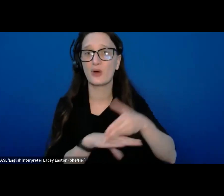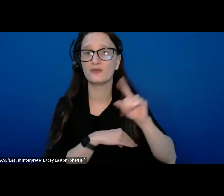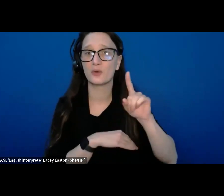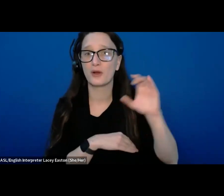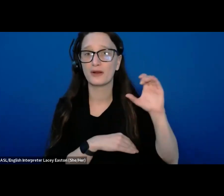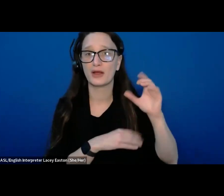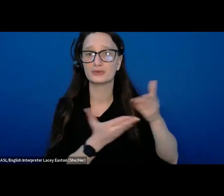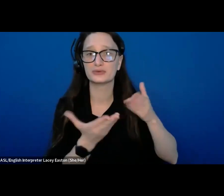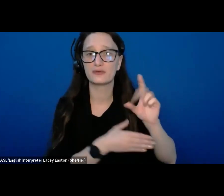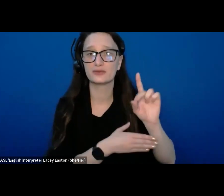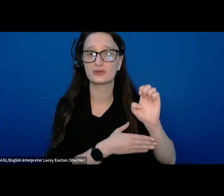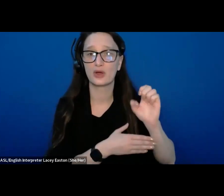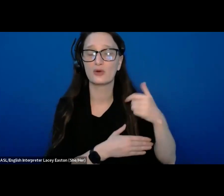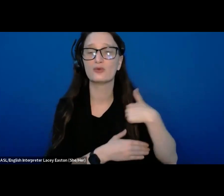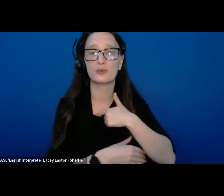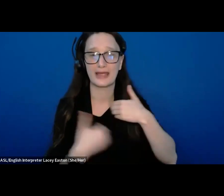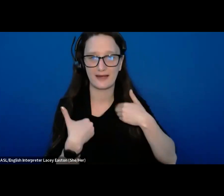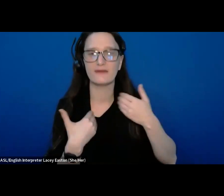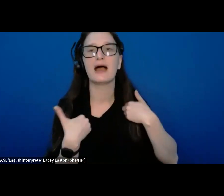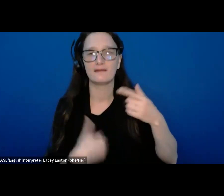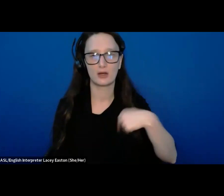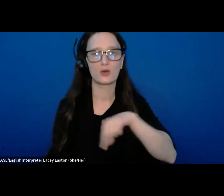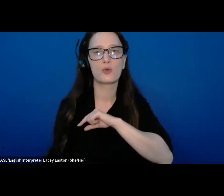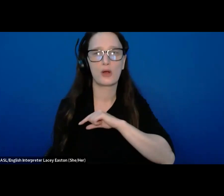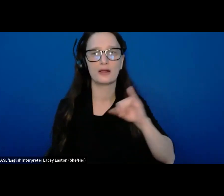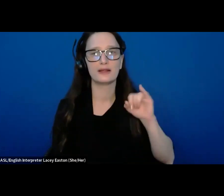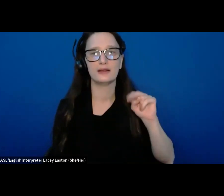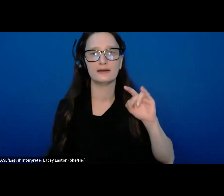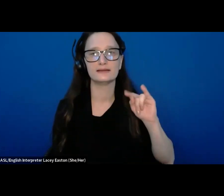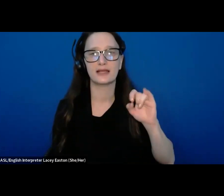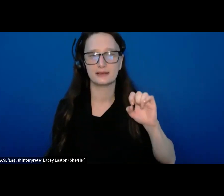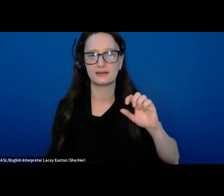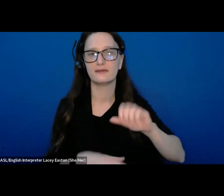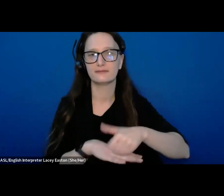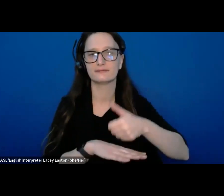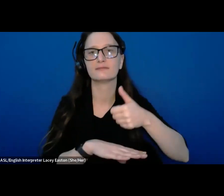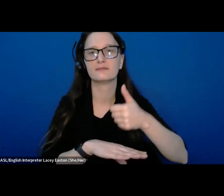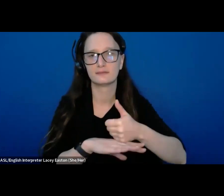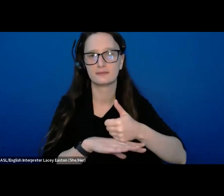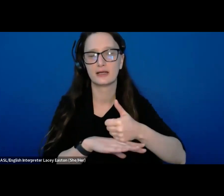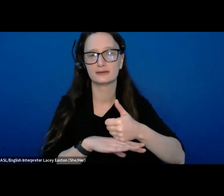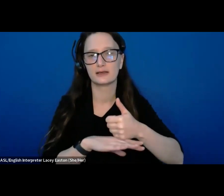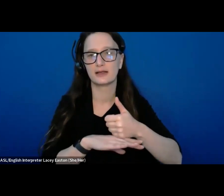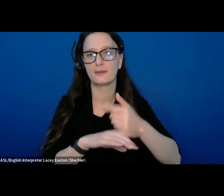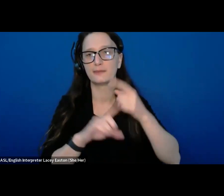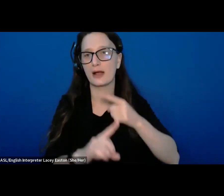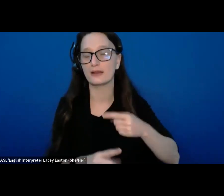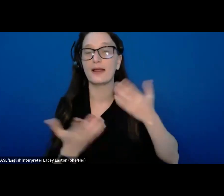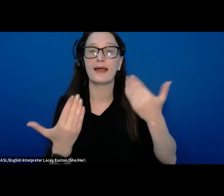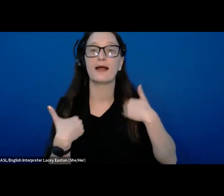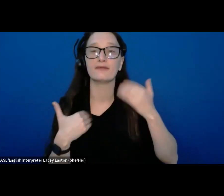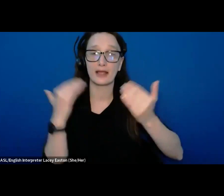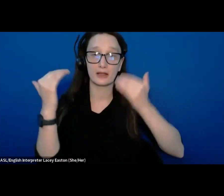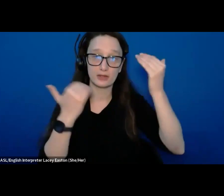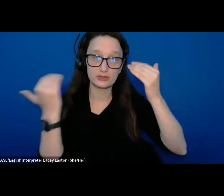a quality incentive measure that's been outlined. We've got some specialized, like the adult residential facilities for people with special healthcare